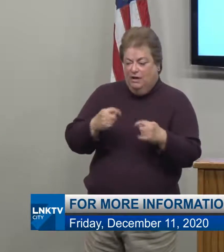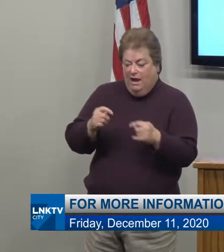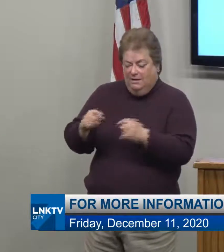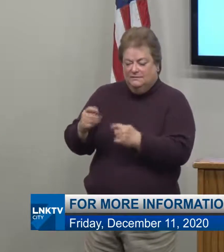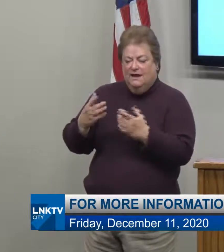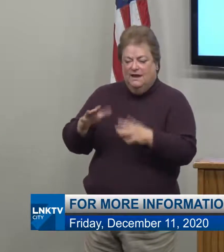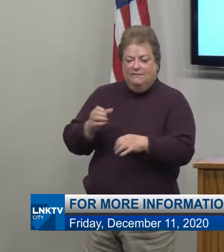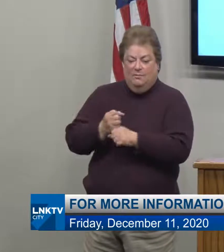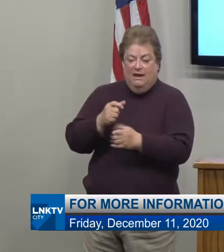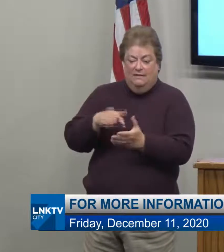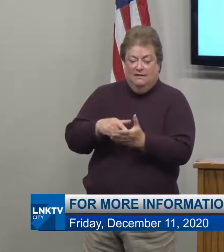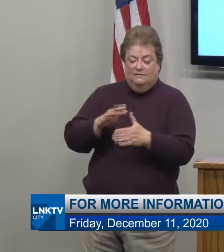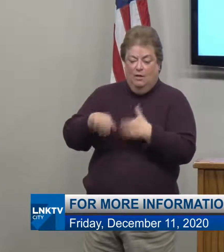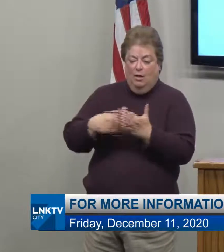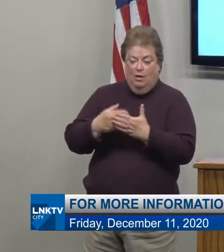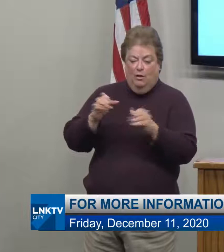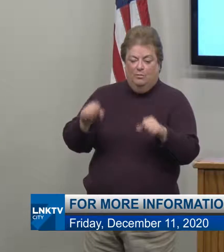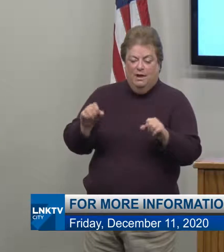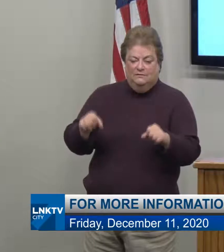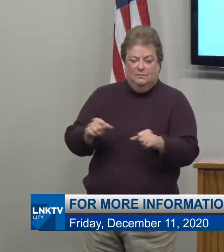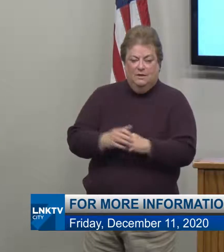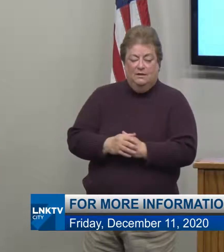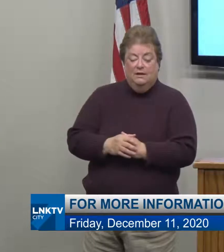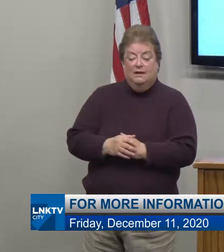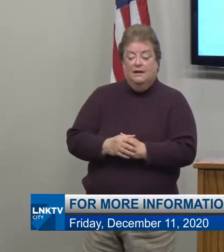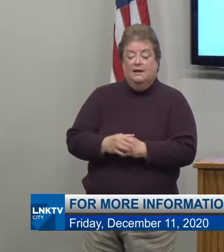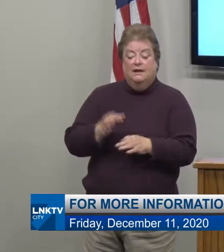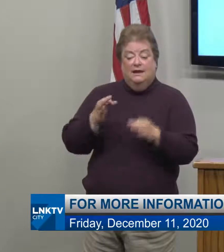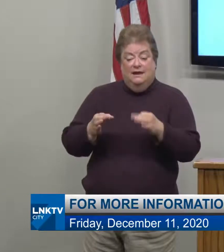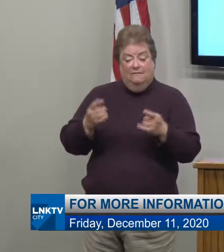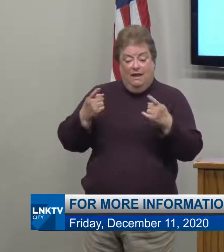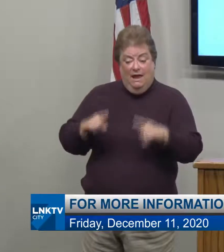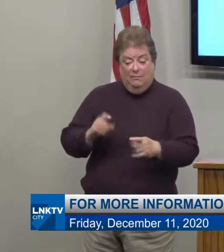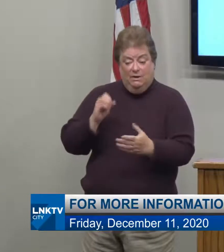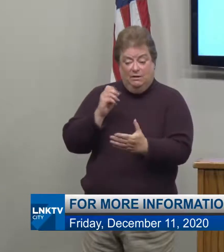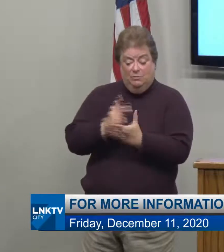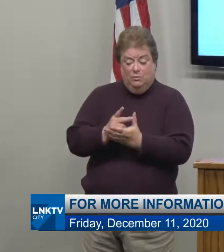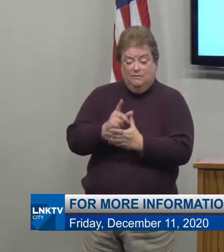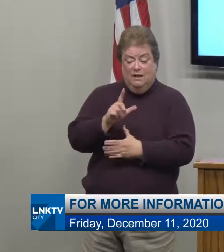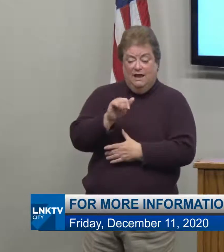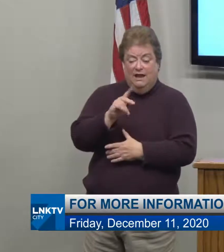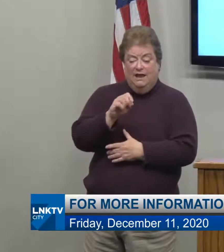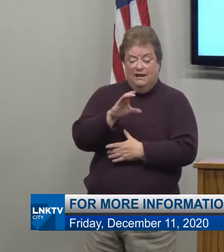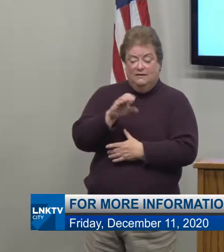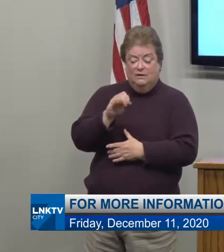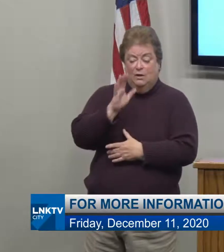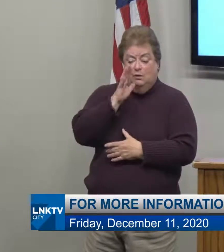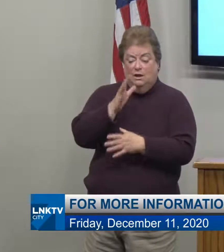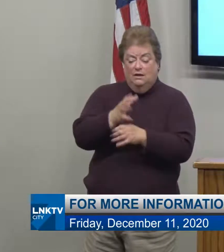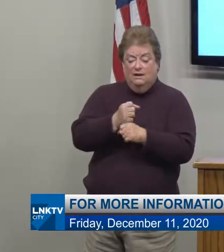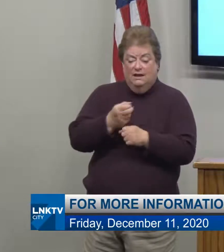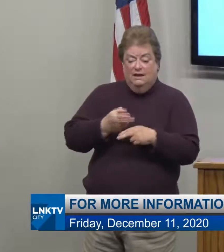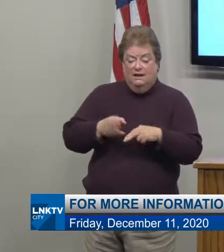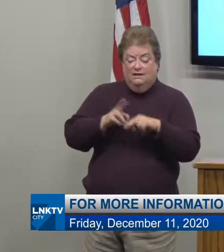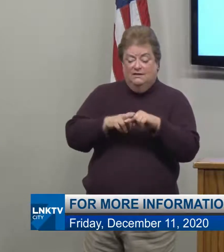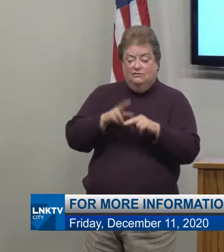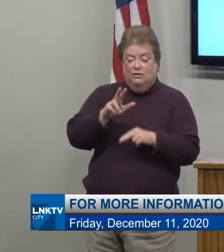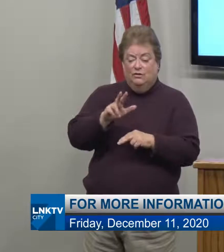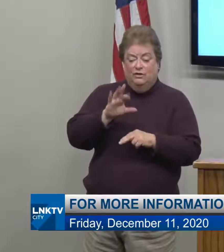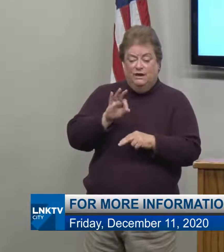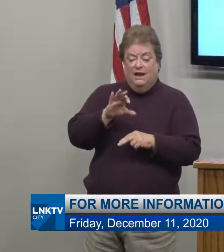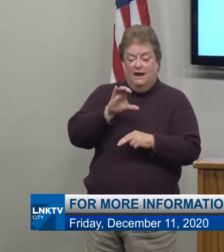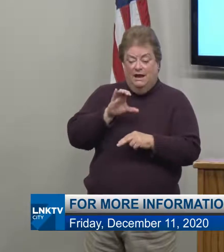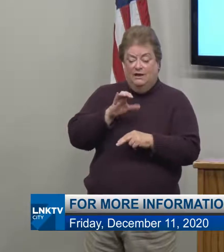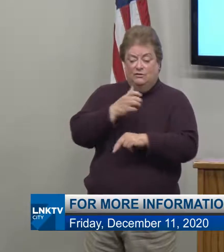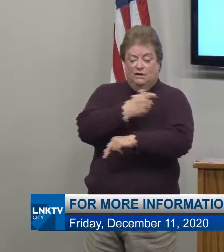possible. If approved, Lancaster County expects to receive an additional 3,900